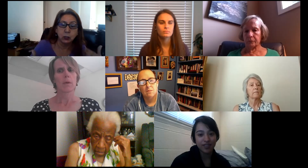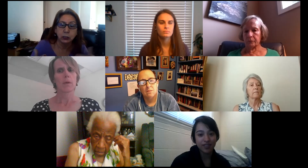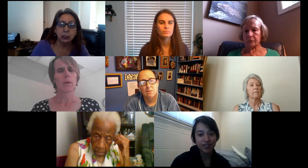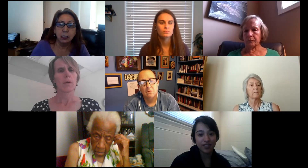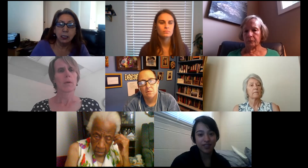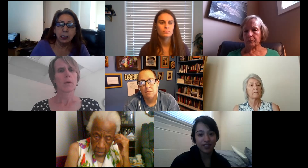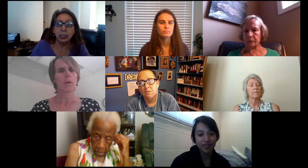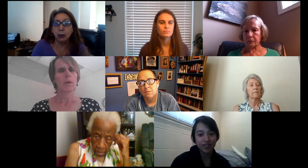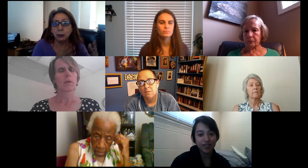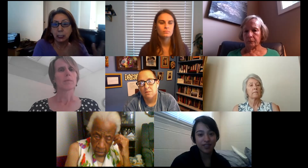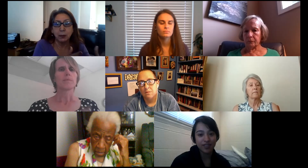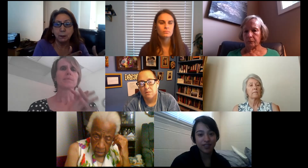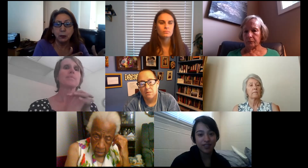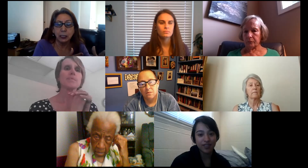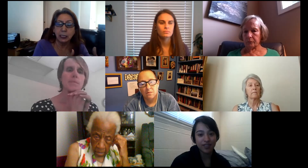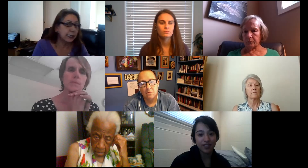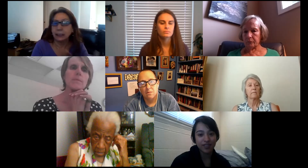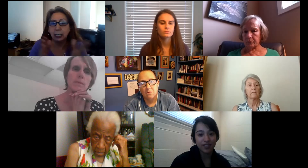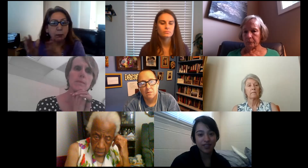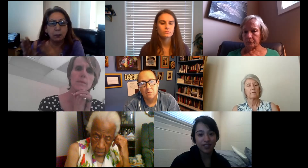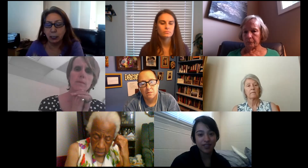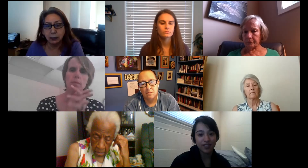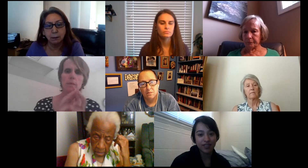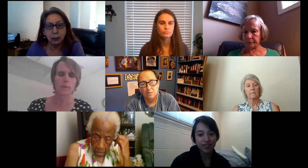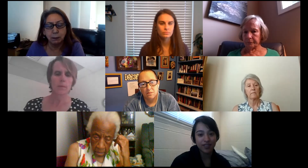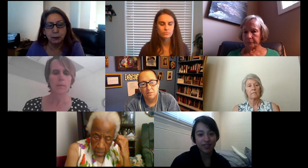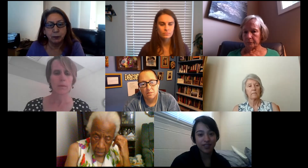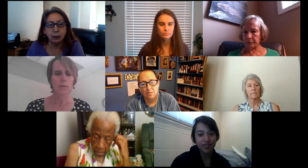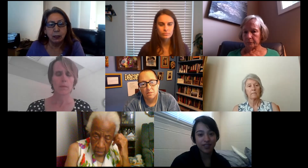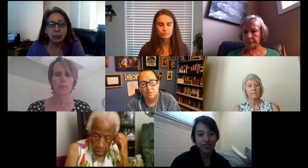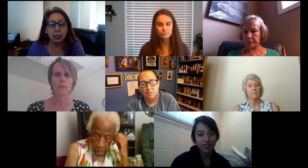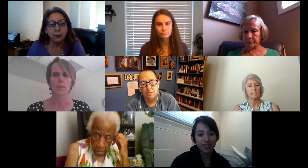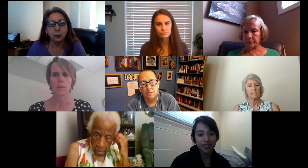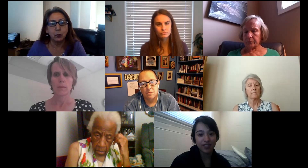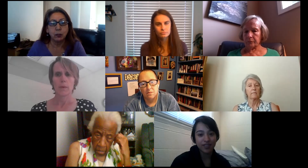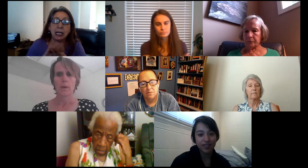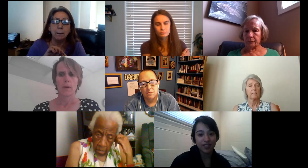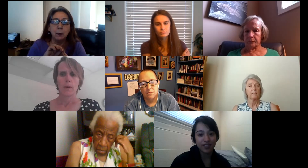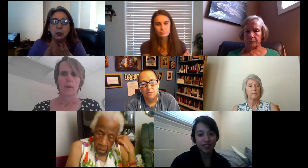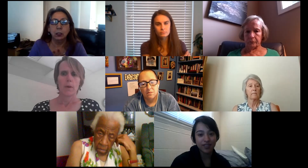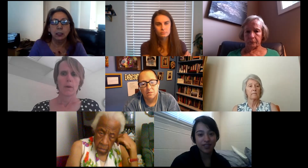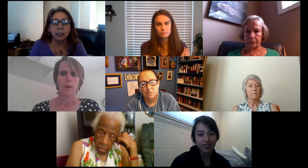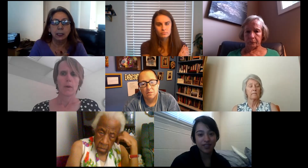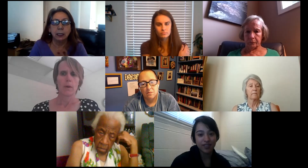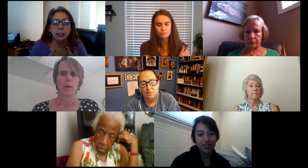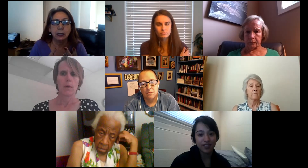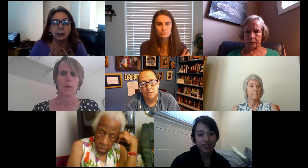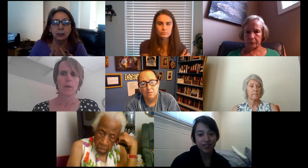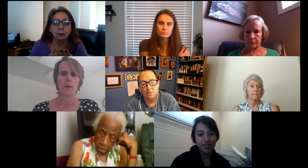years. It helps some people and it doesn't help some people. I've heard where a couple, both